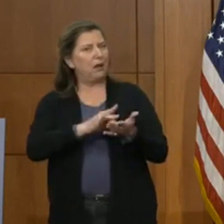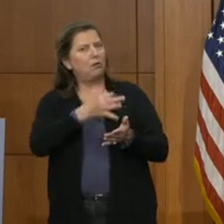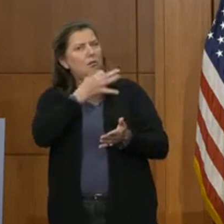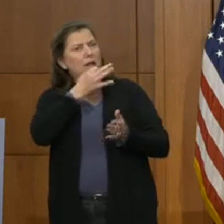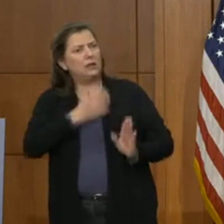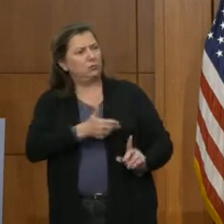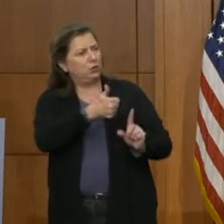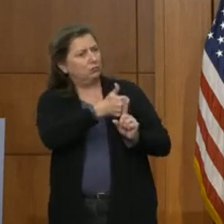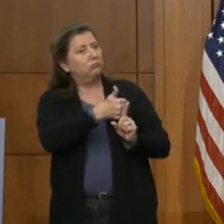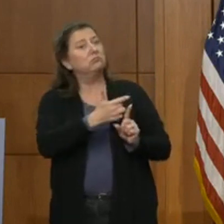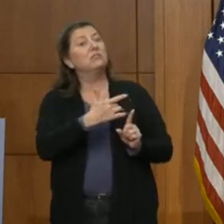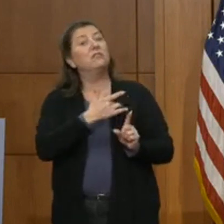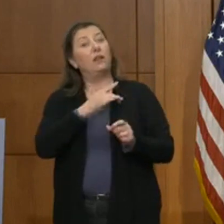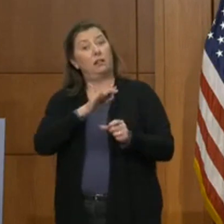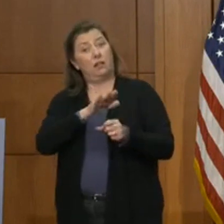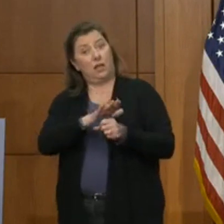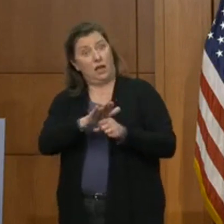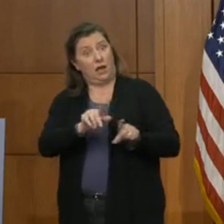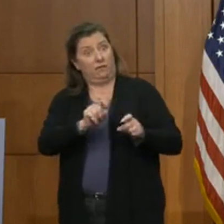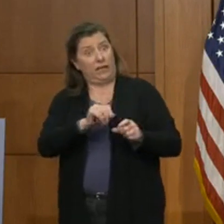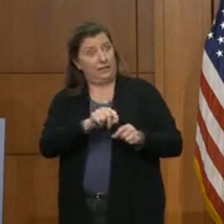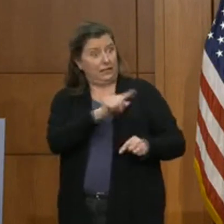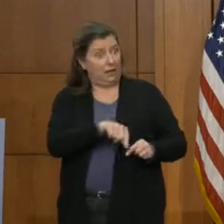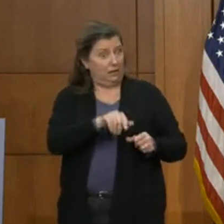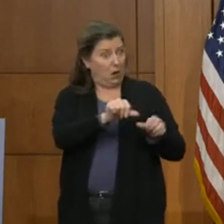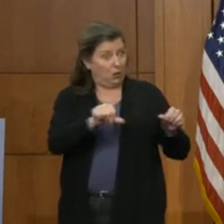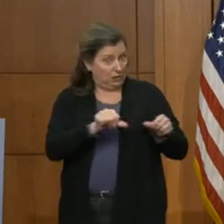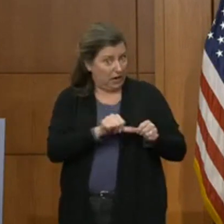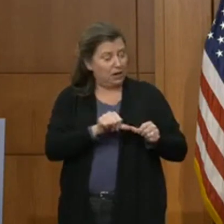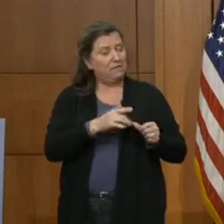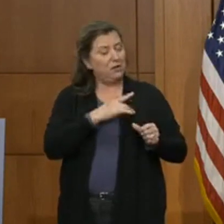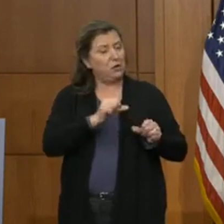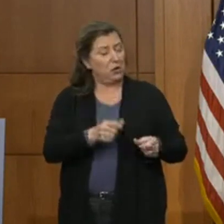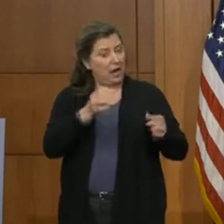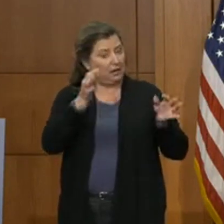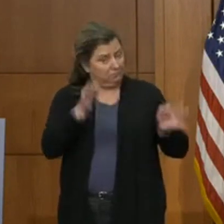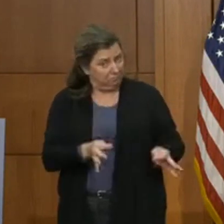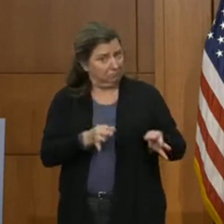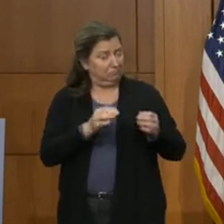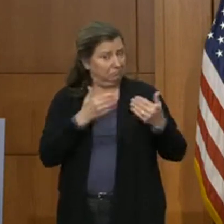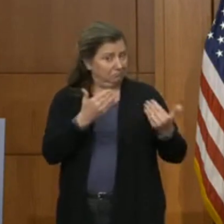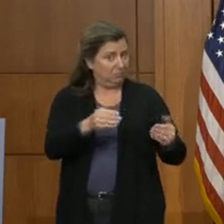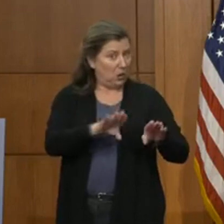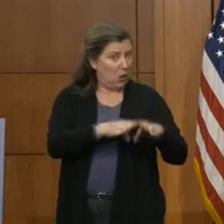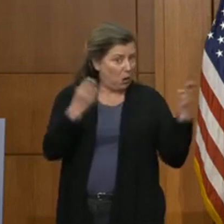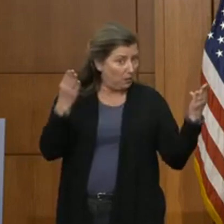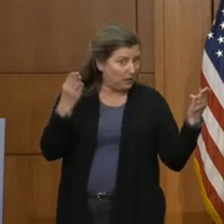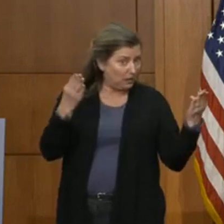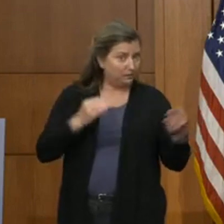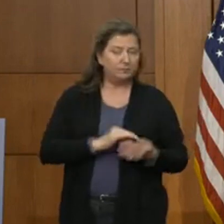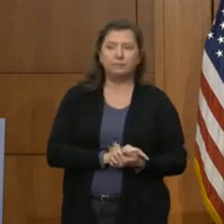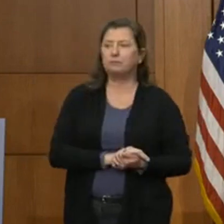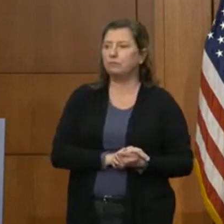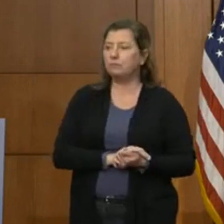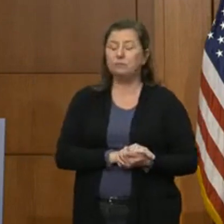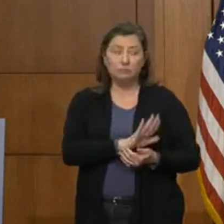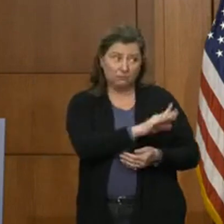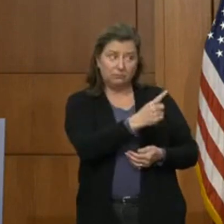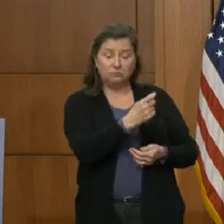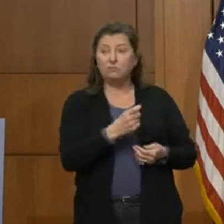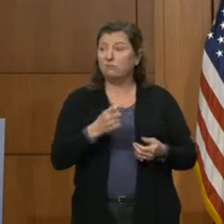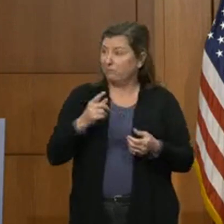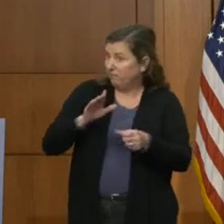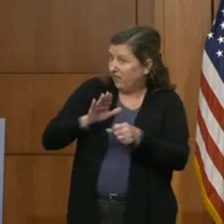you think that enough testing has been done in those areas to make an informed decision about reopening there? Well, the question,